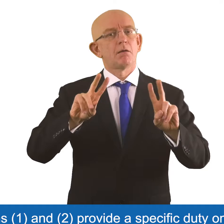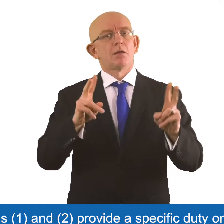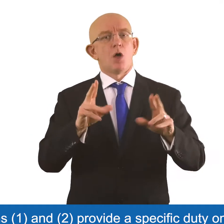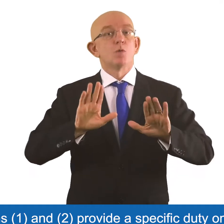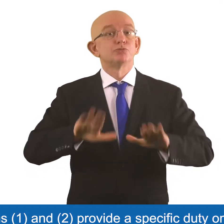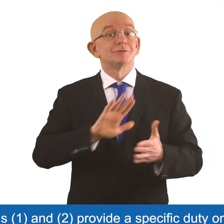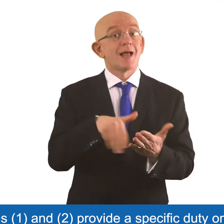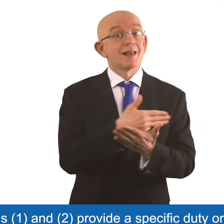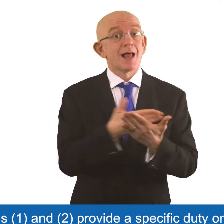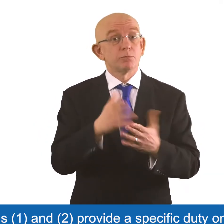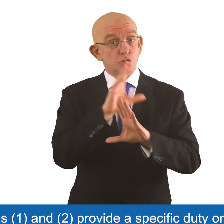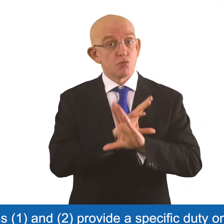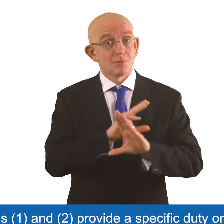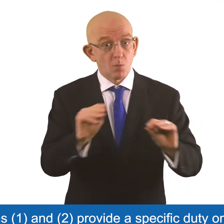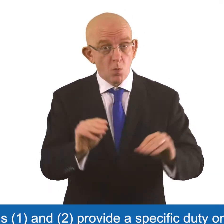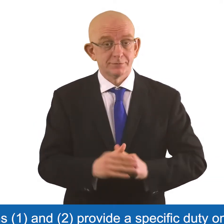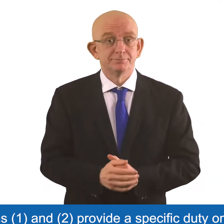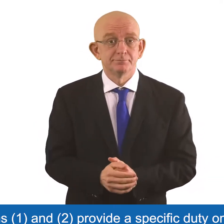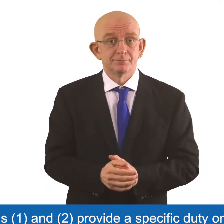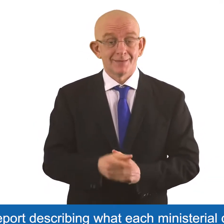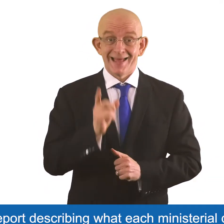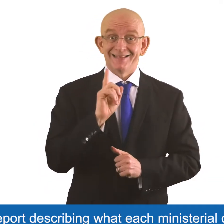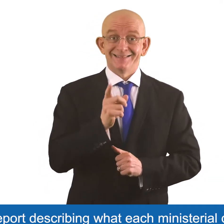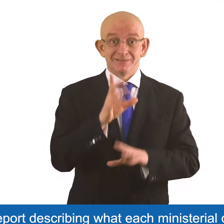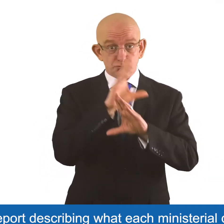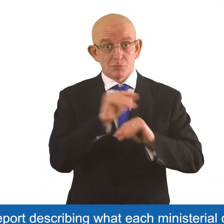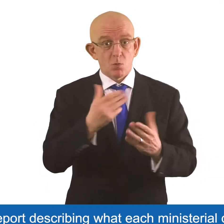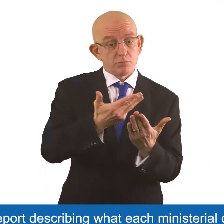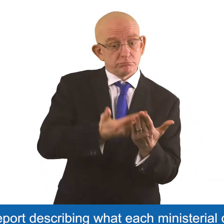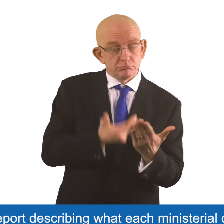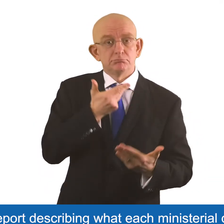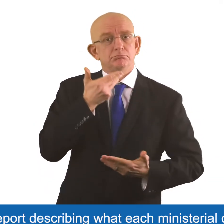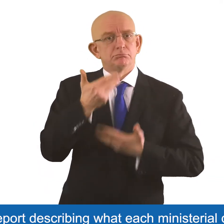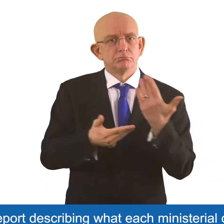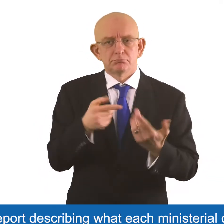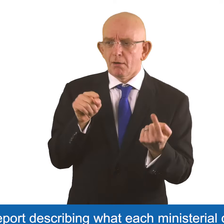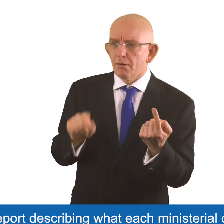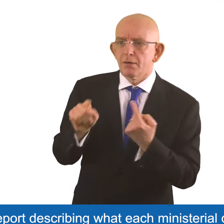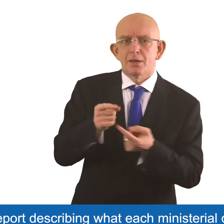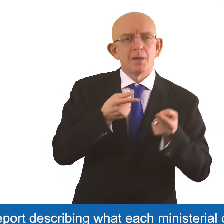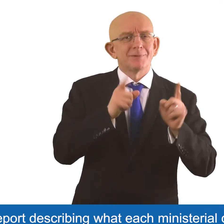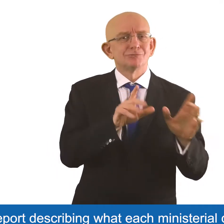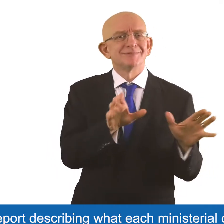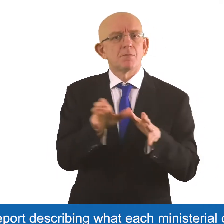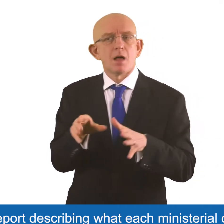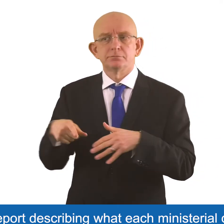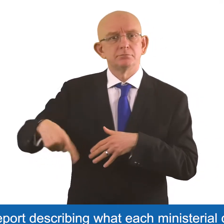Sign Language report. This is a report describing what each